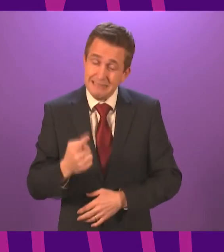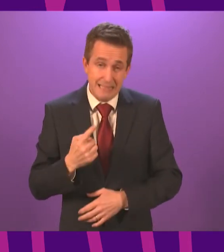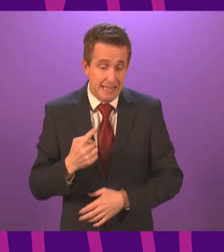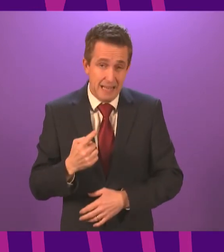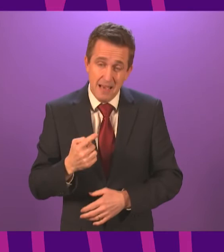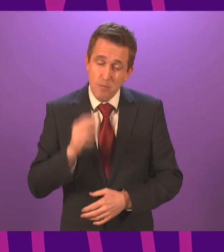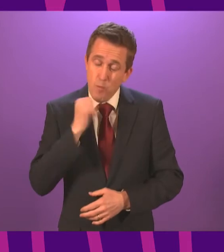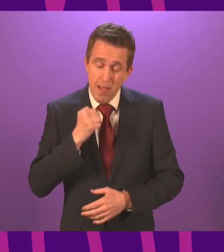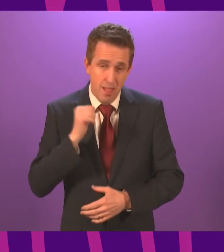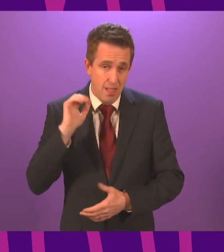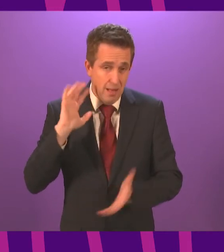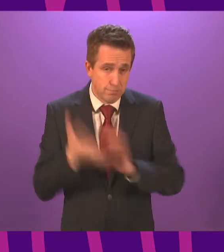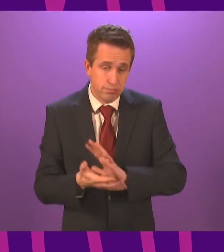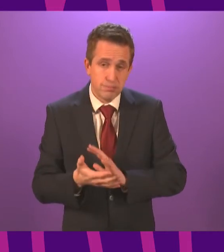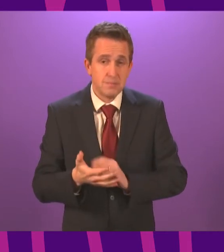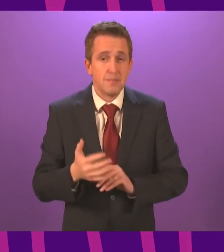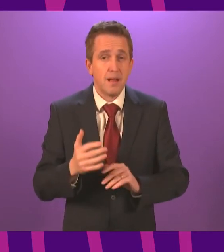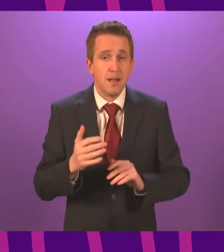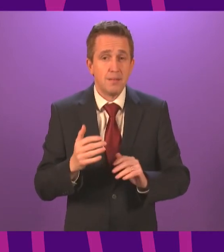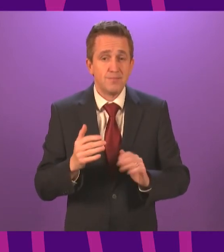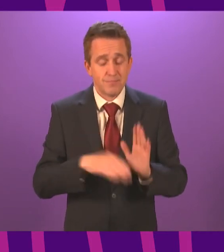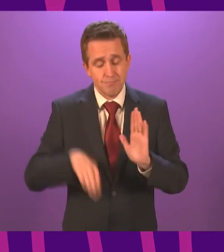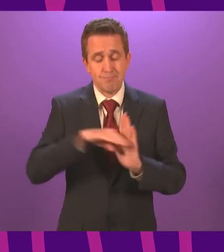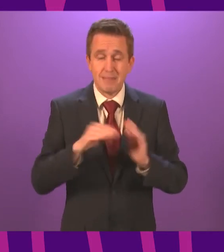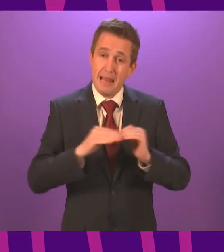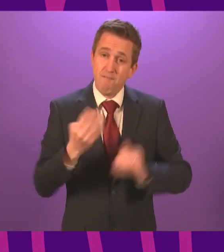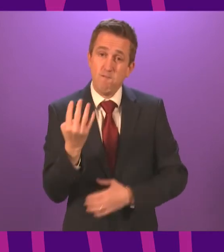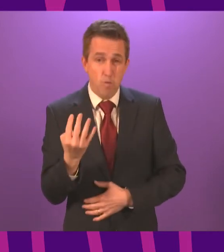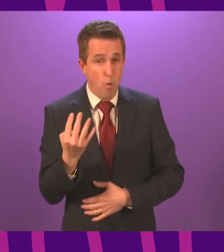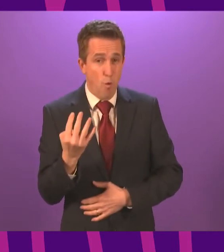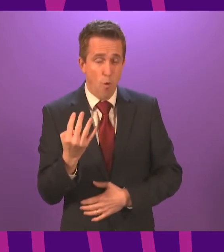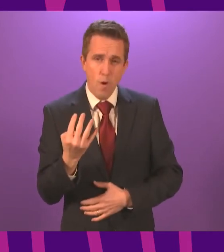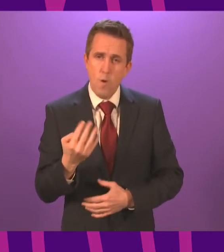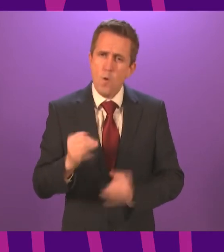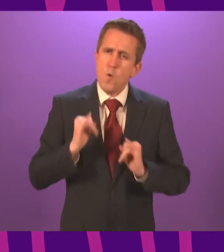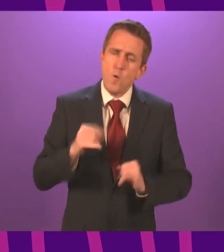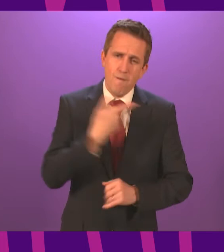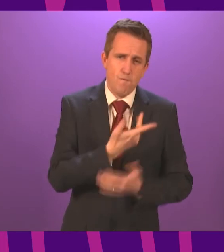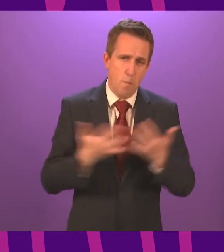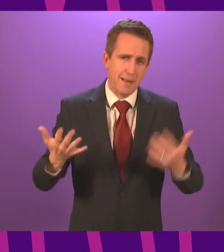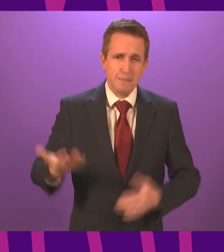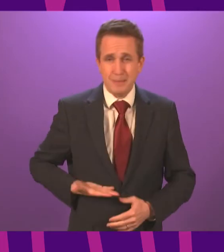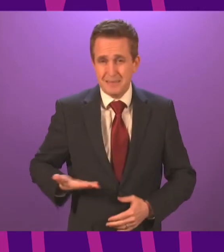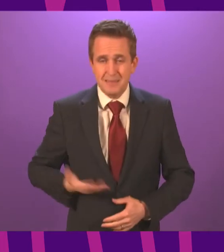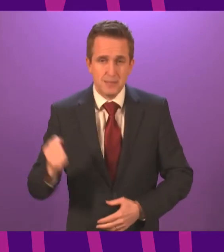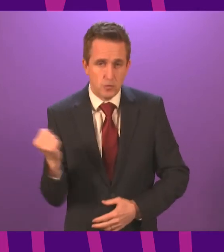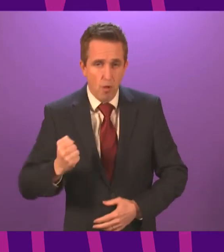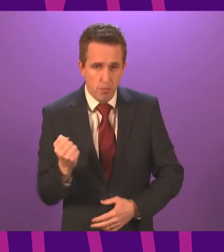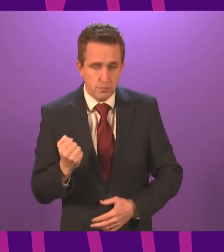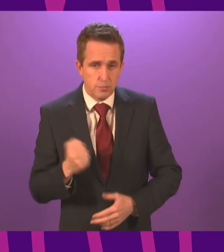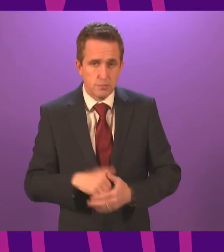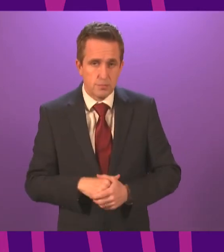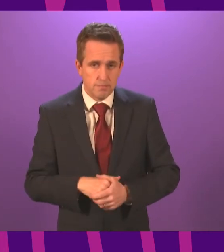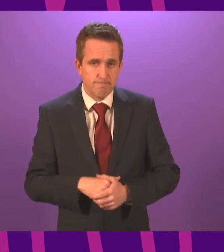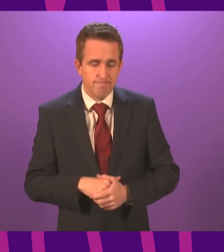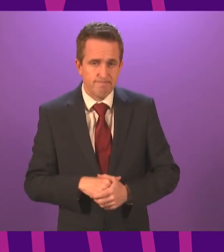hospitality sector. Level 4 restrictions do indeed represent a hammer blow for businesses right across Scotland. That's